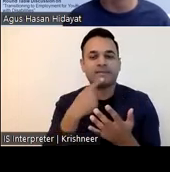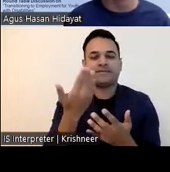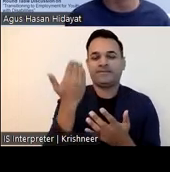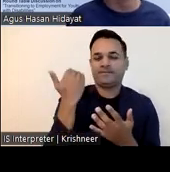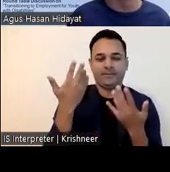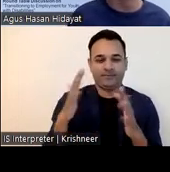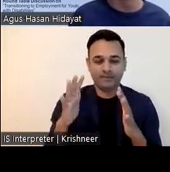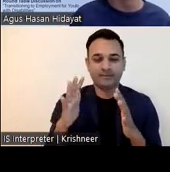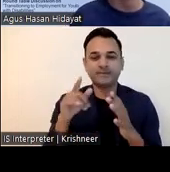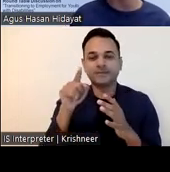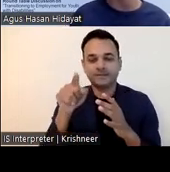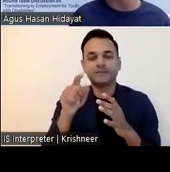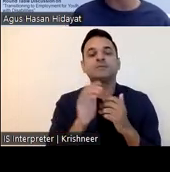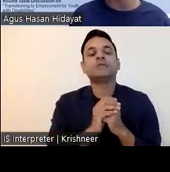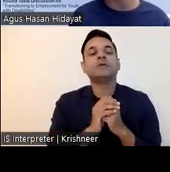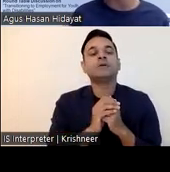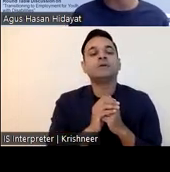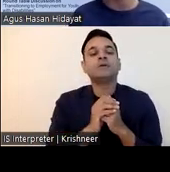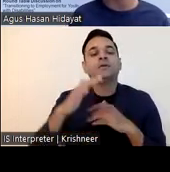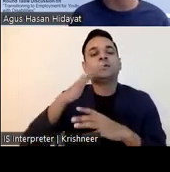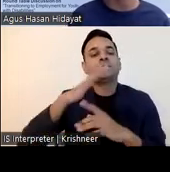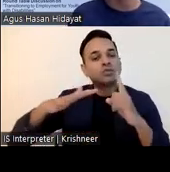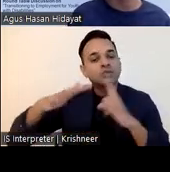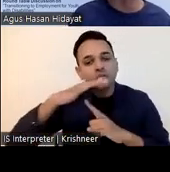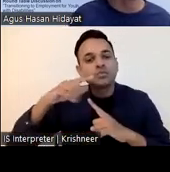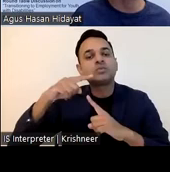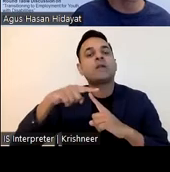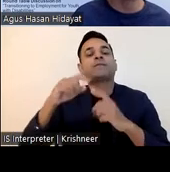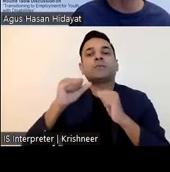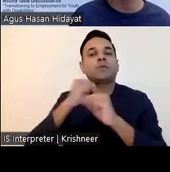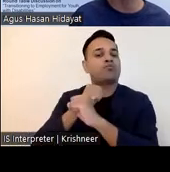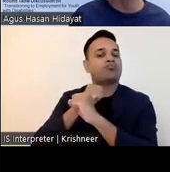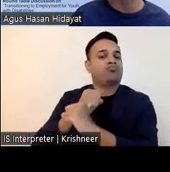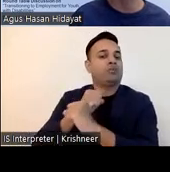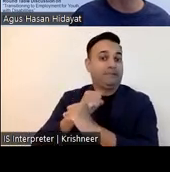card, public housing, and many other inclusive social protection schemes. It's more,